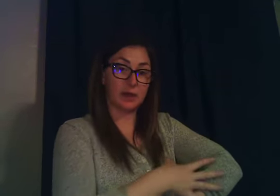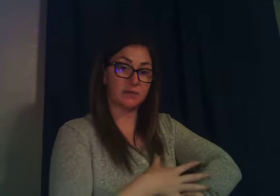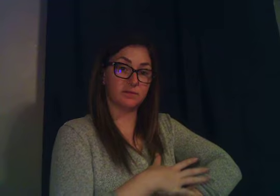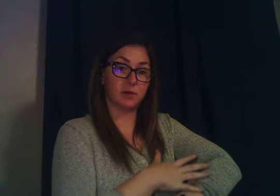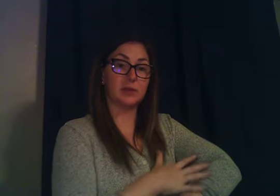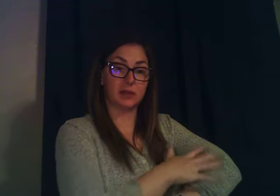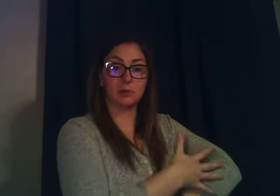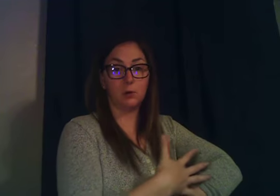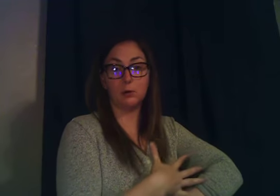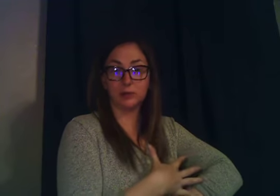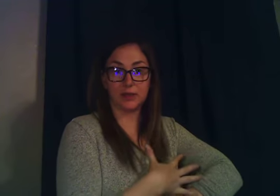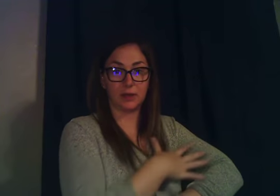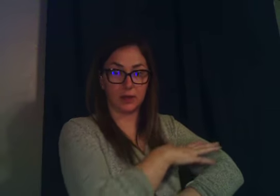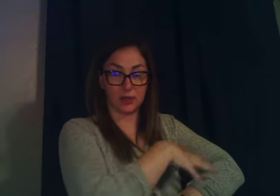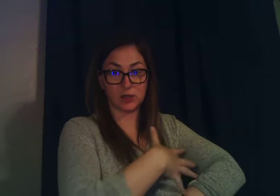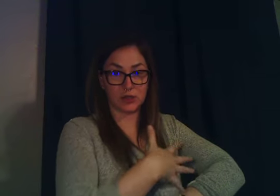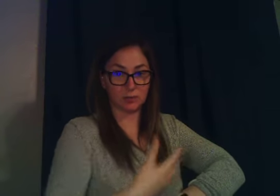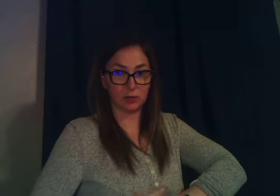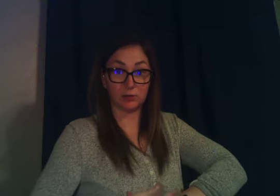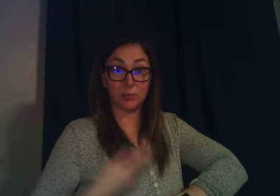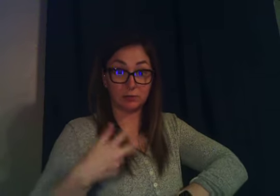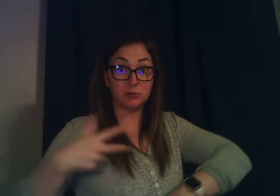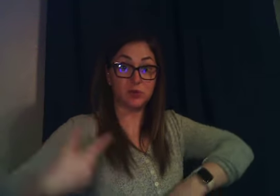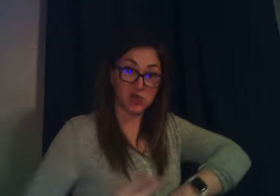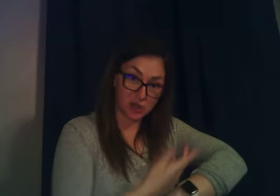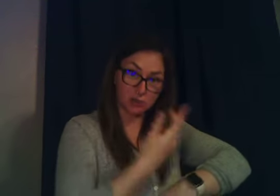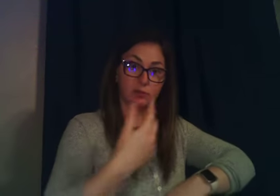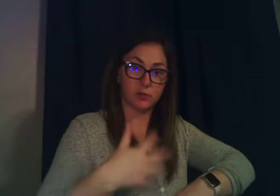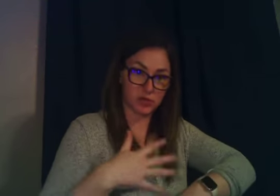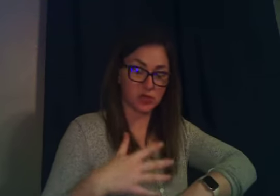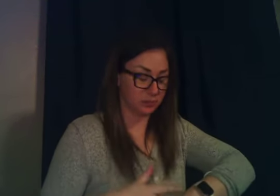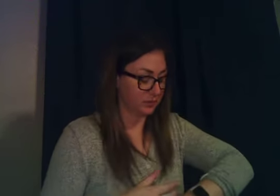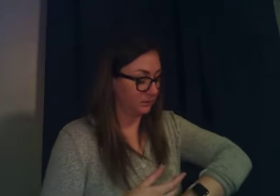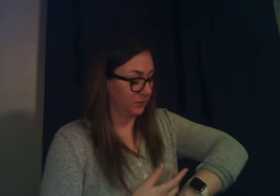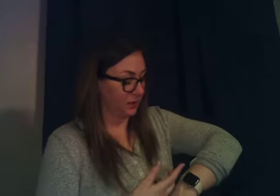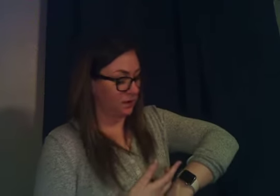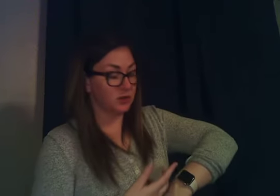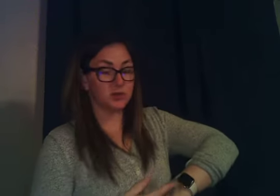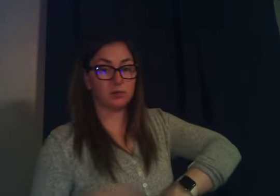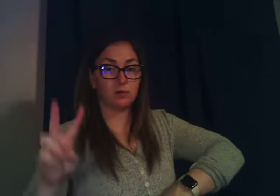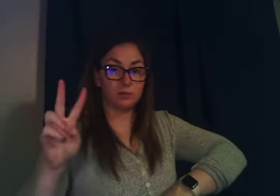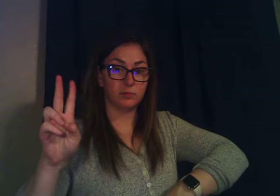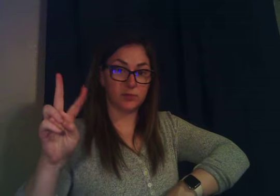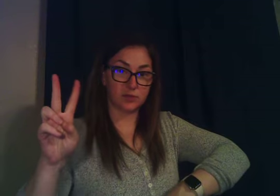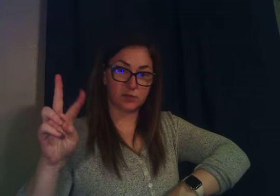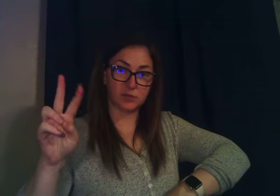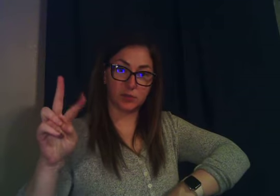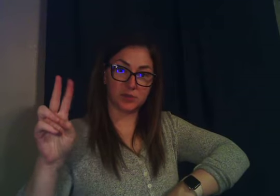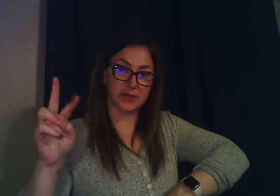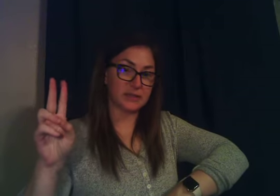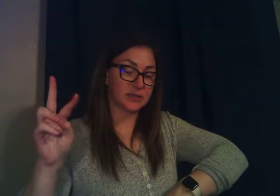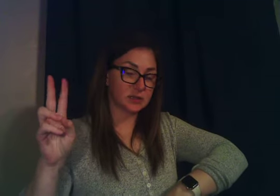have, like you're holding a sheep and you're about to shear the sheep. So these are your little pretend scissors.